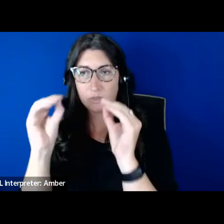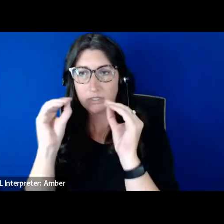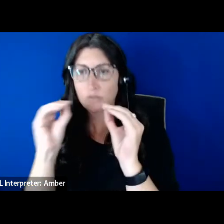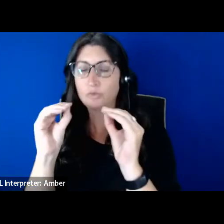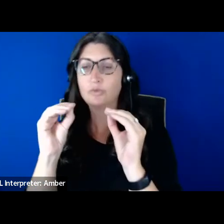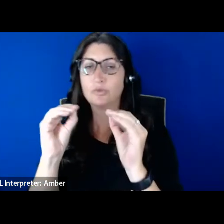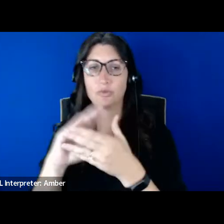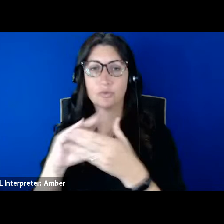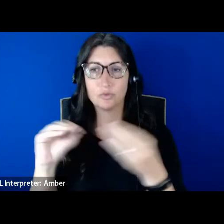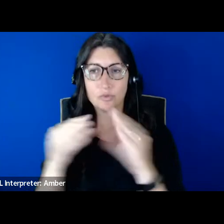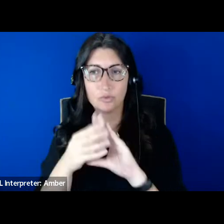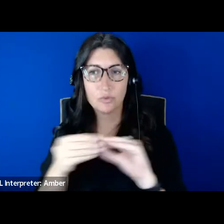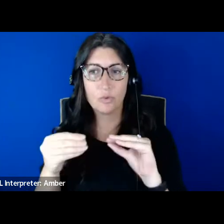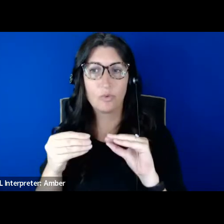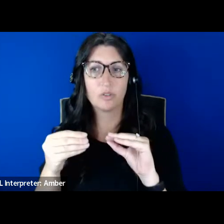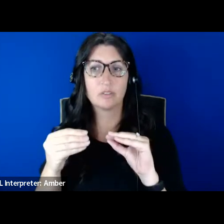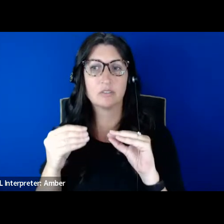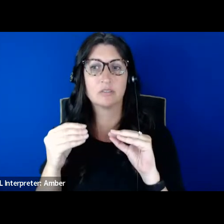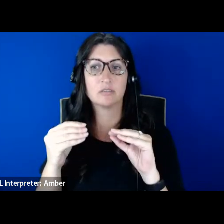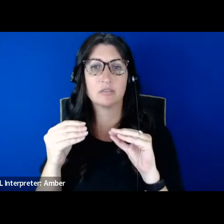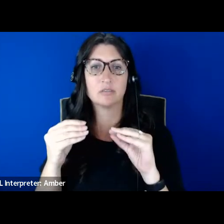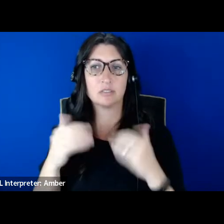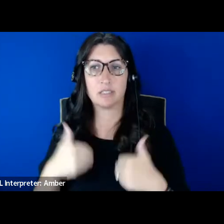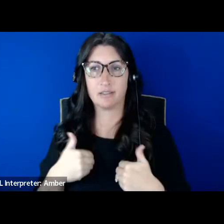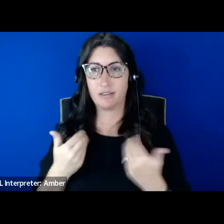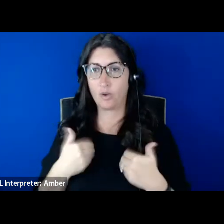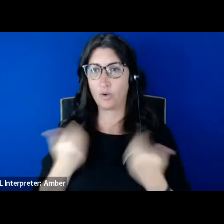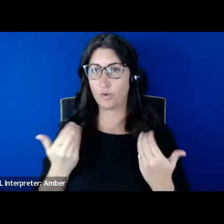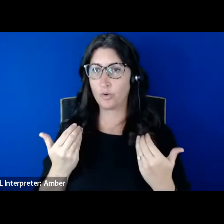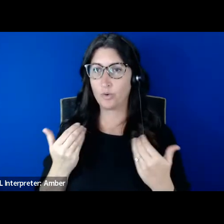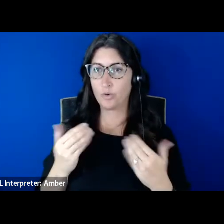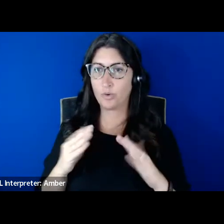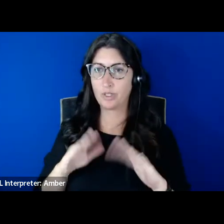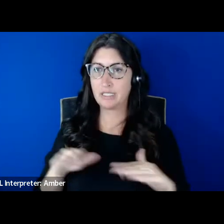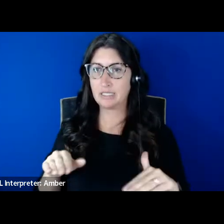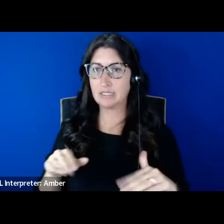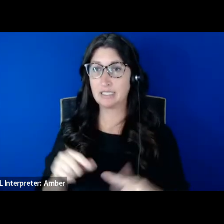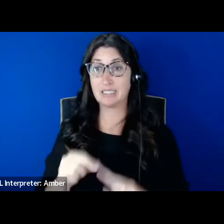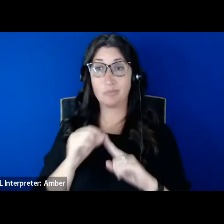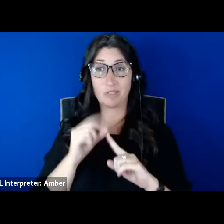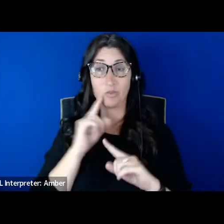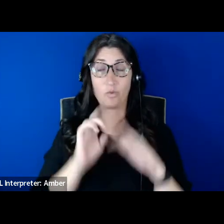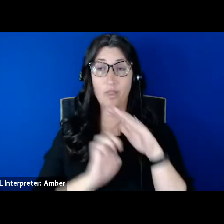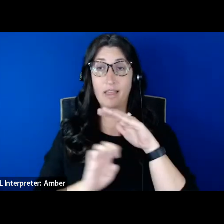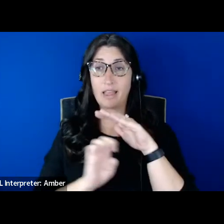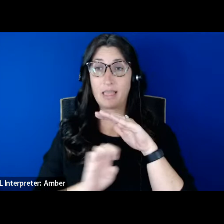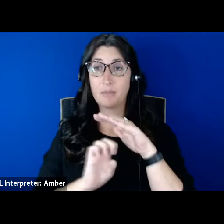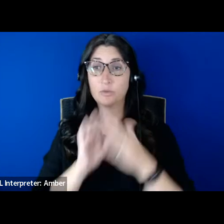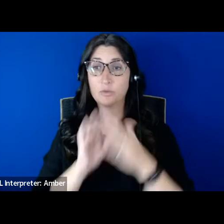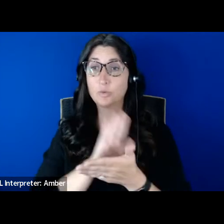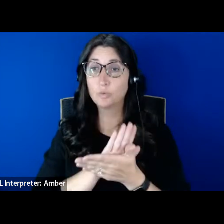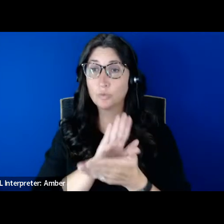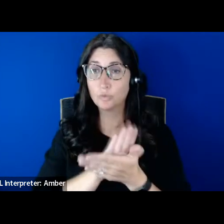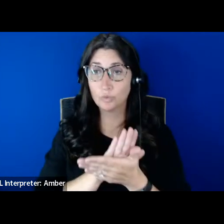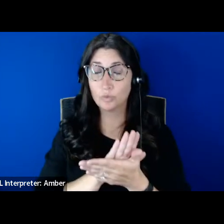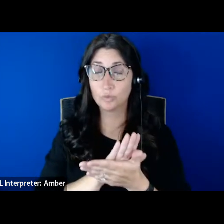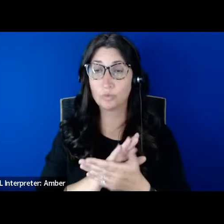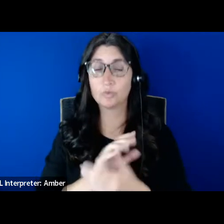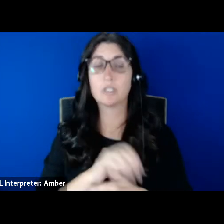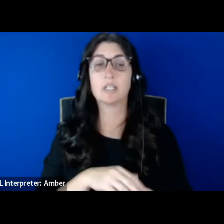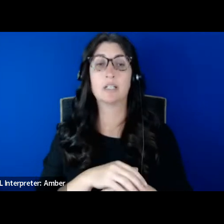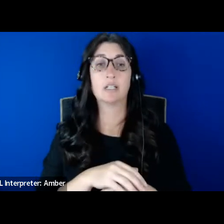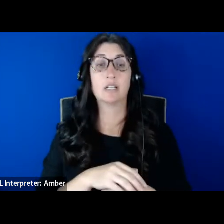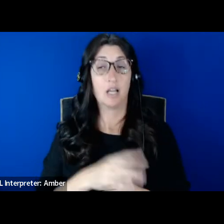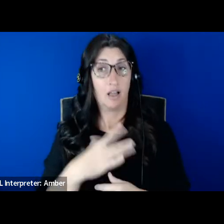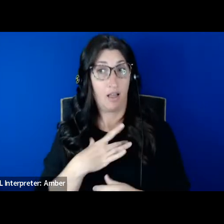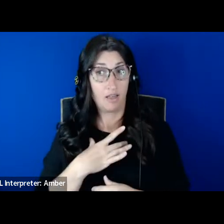of these stories to the younger generation, especially the ones that are in elementary school and so forth. And what I really